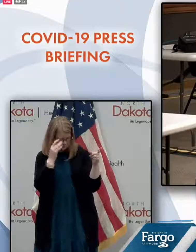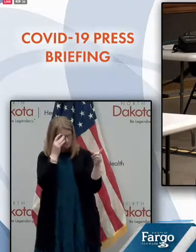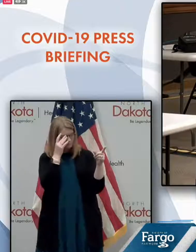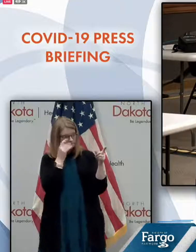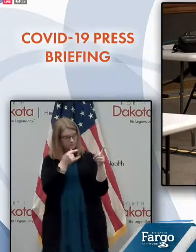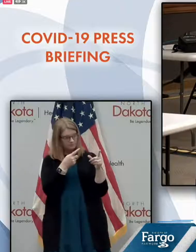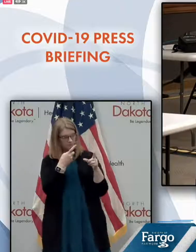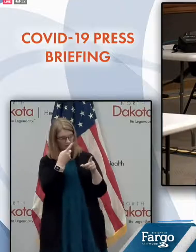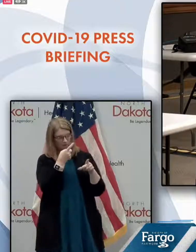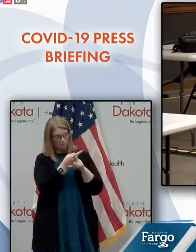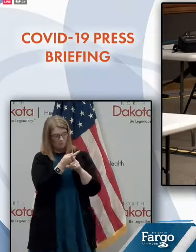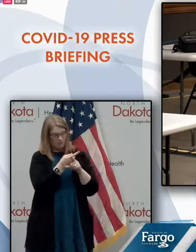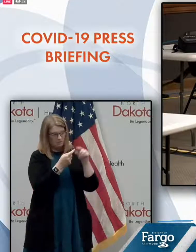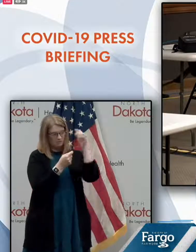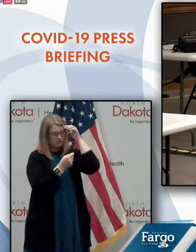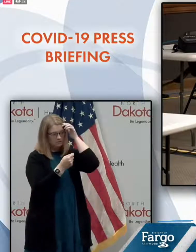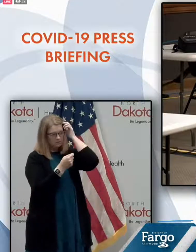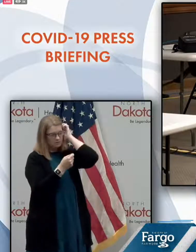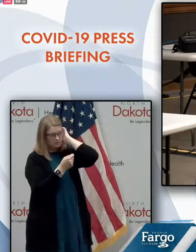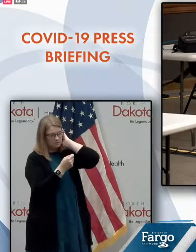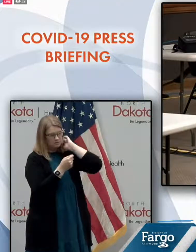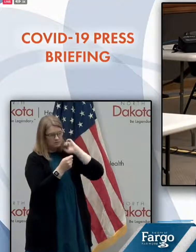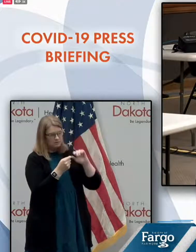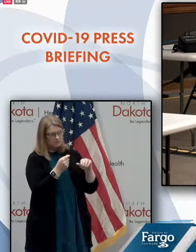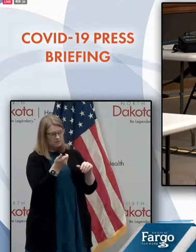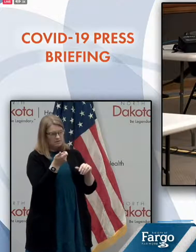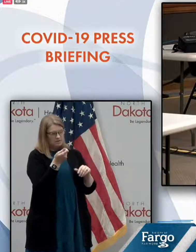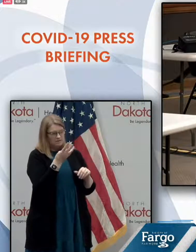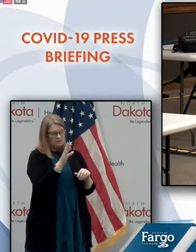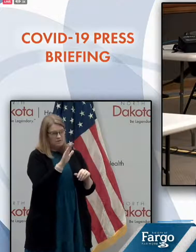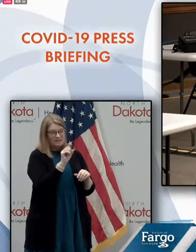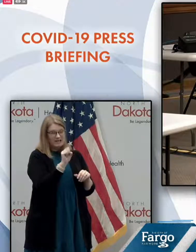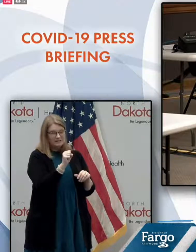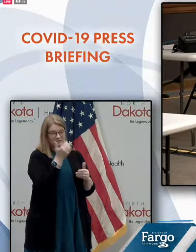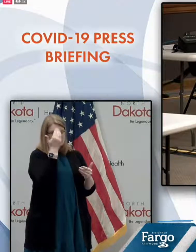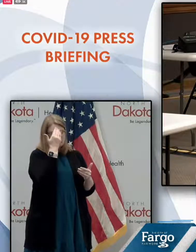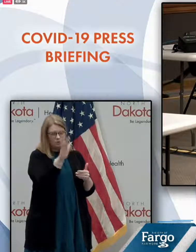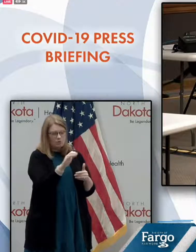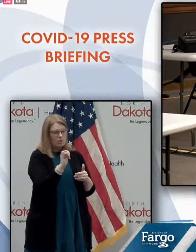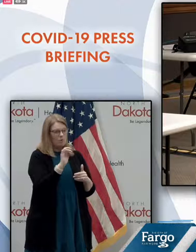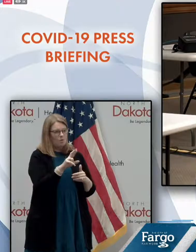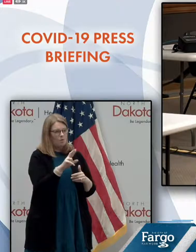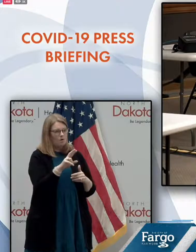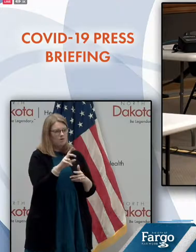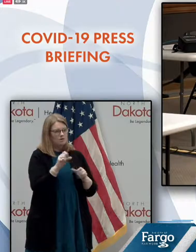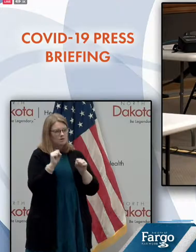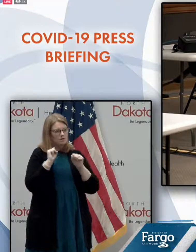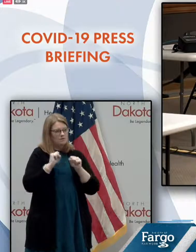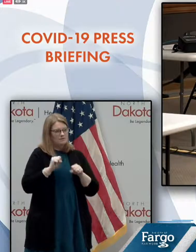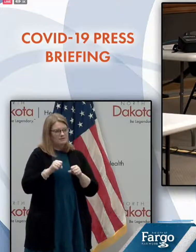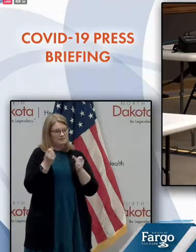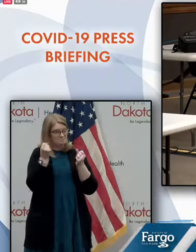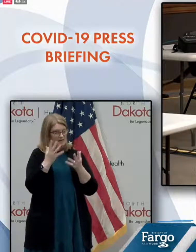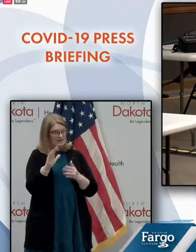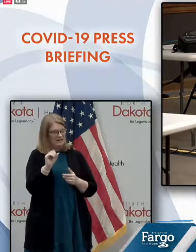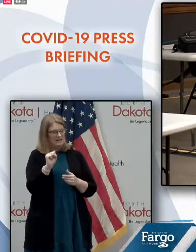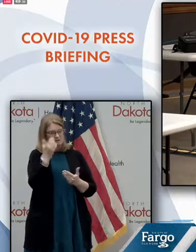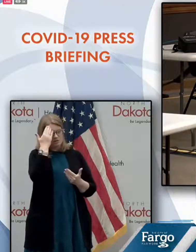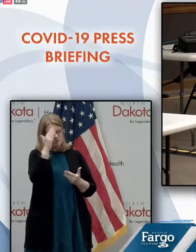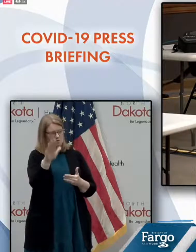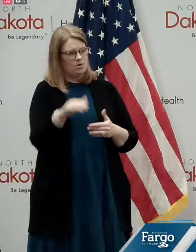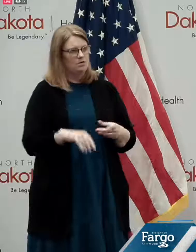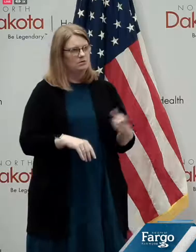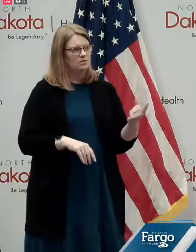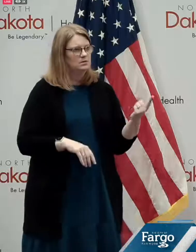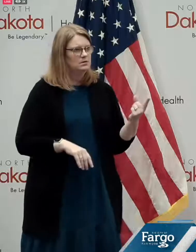that in hearing you say that there's just a few cases that we don't know about, or is it possible that there's a lot of cases that we don't know about? I